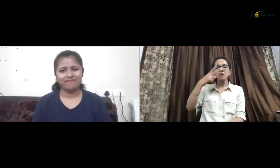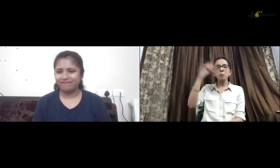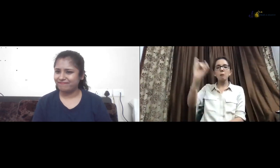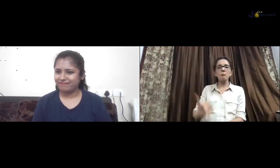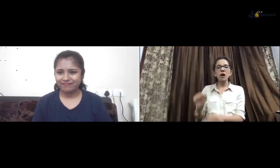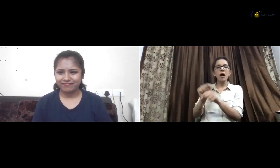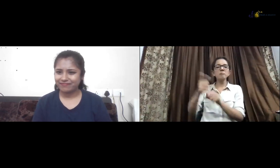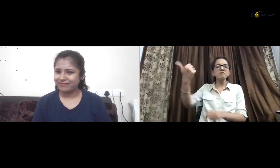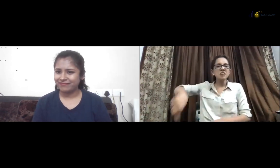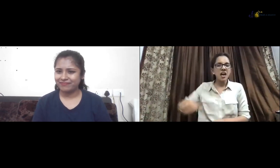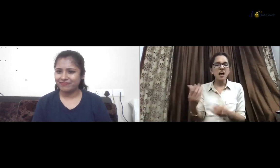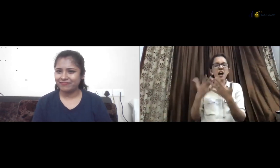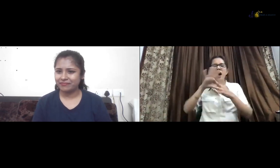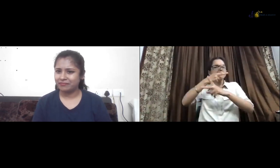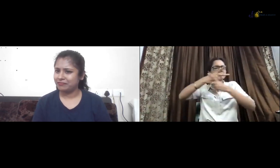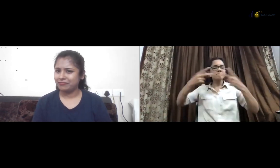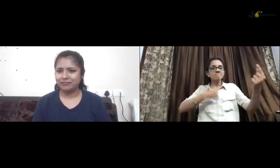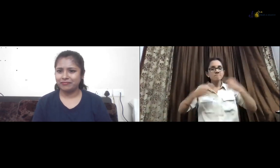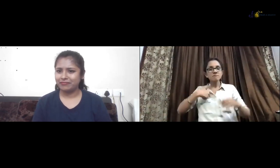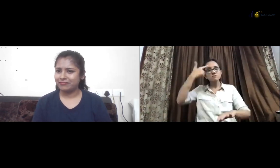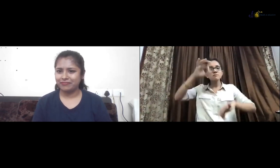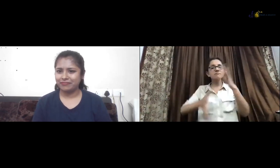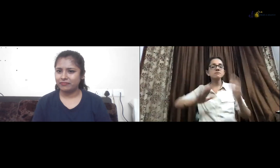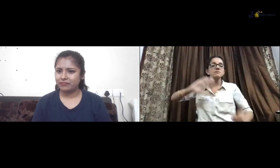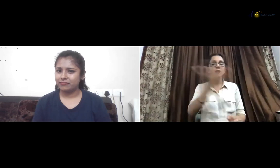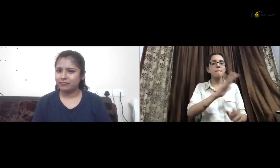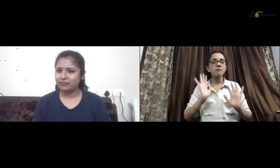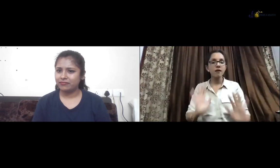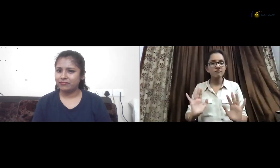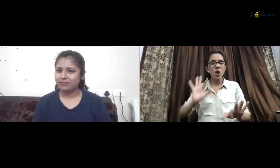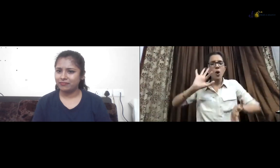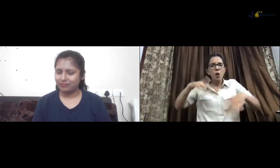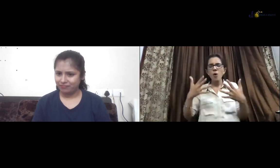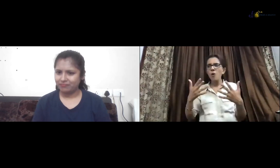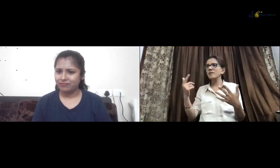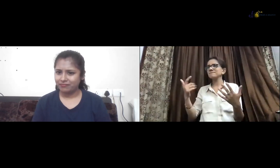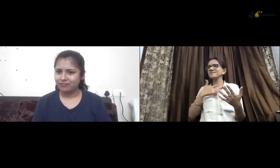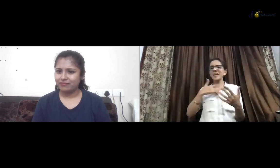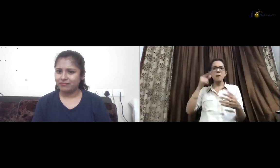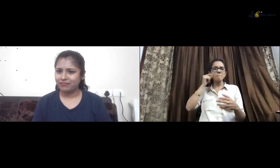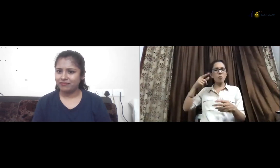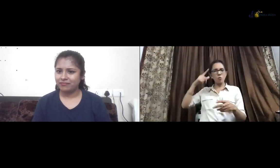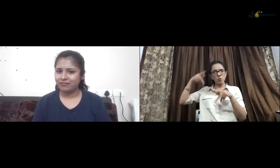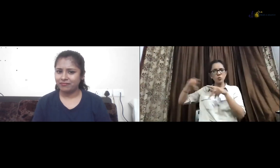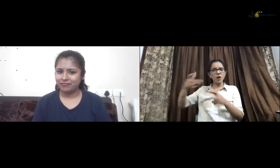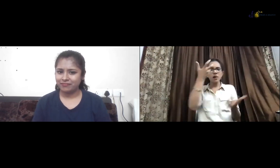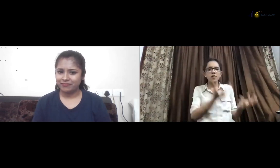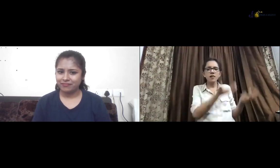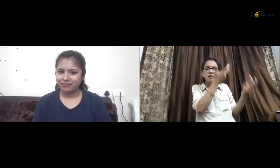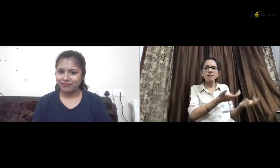he will always say, oh, Survi, you are so thin, you can't work. And he will always comment on me. I just got angry and I slapped